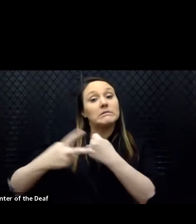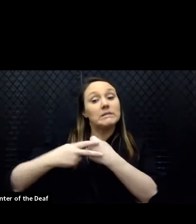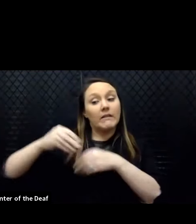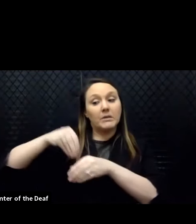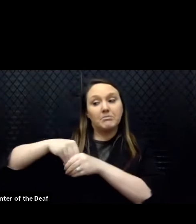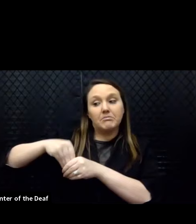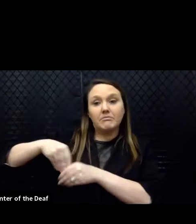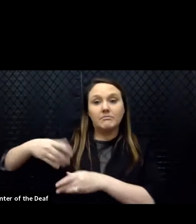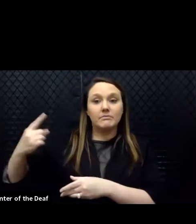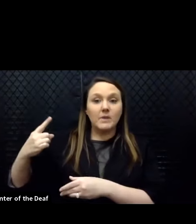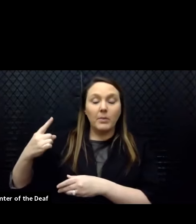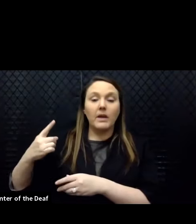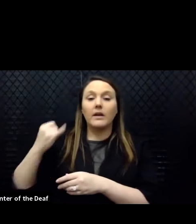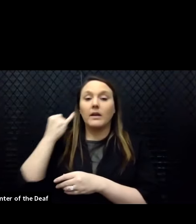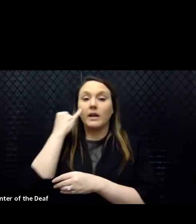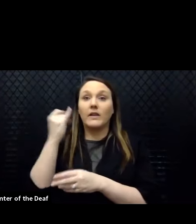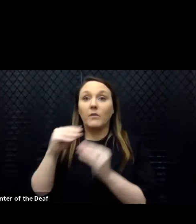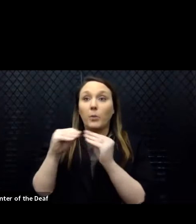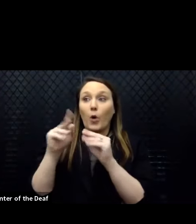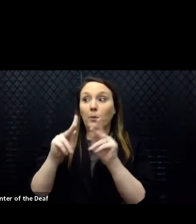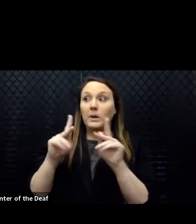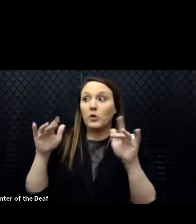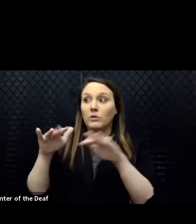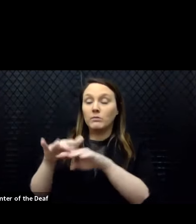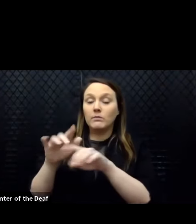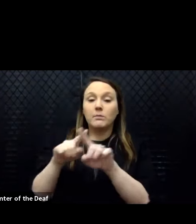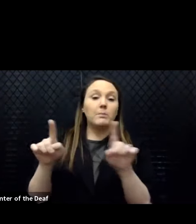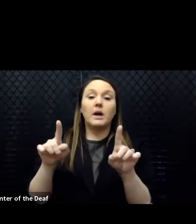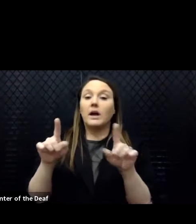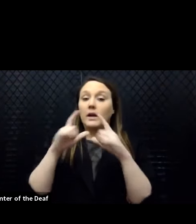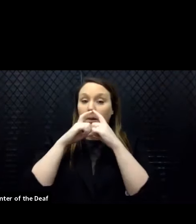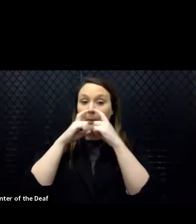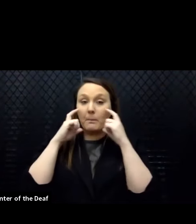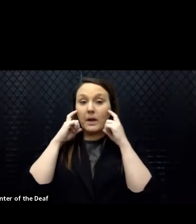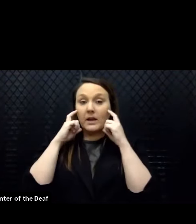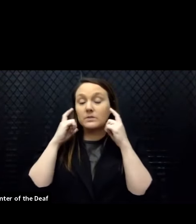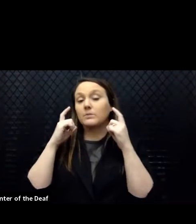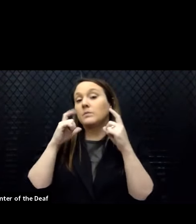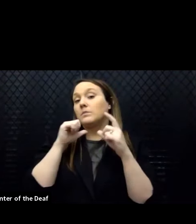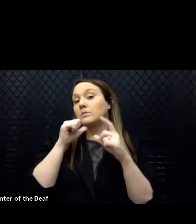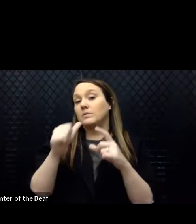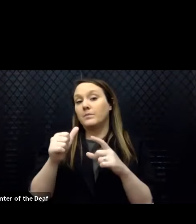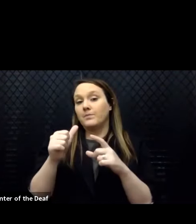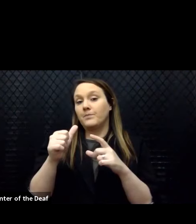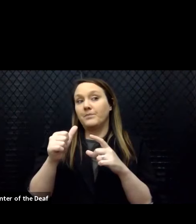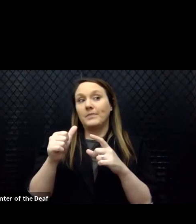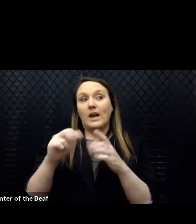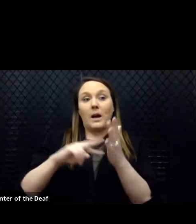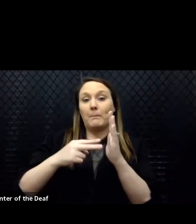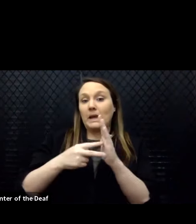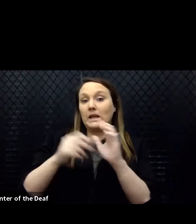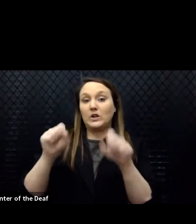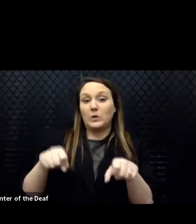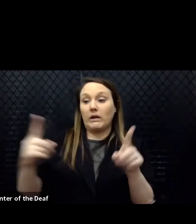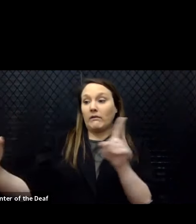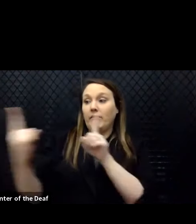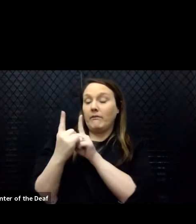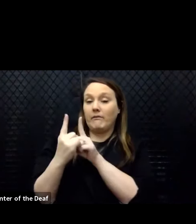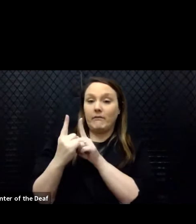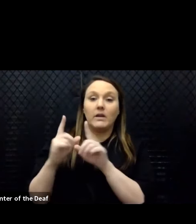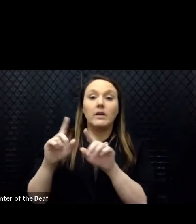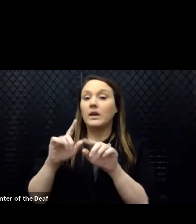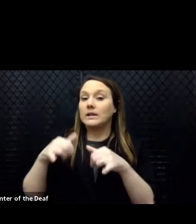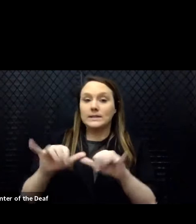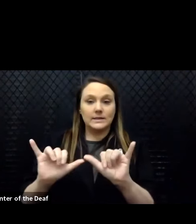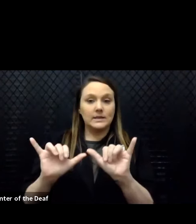if it gets crowded and there's people around. But mask wearing also doesn't negate the need for social distancing. So we still want you to keep that